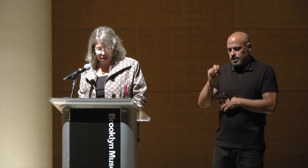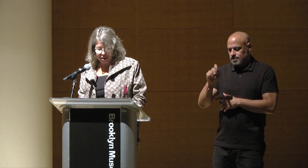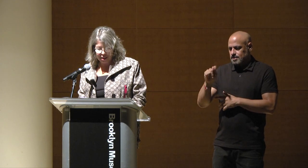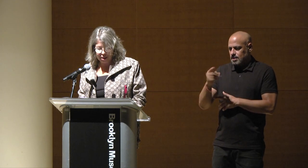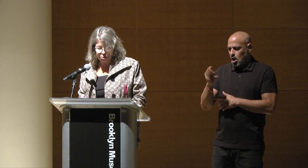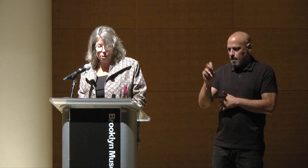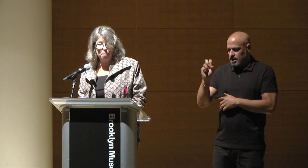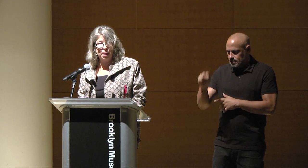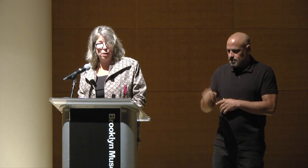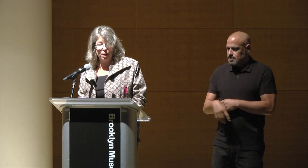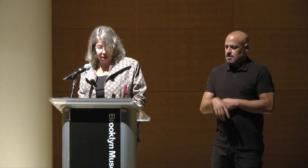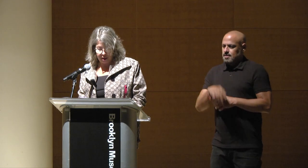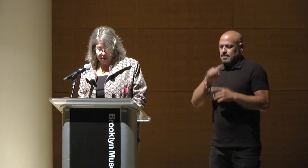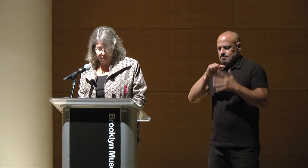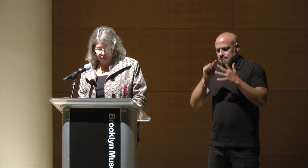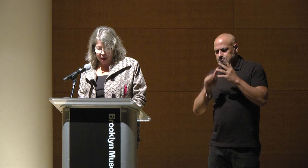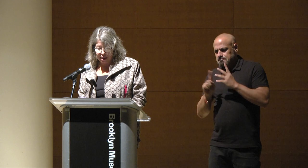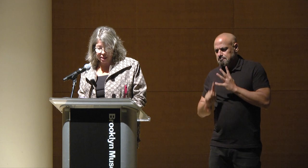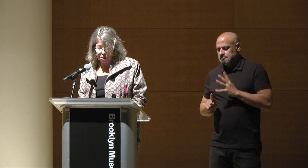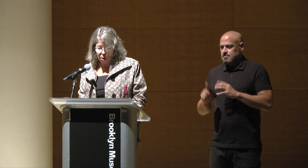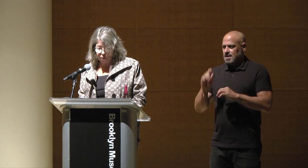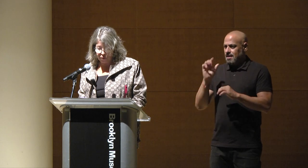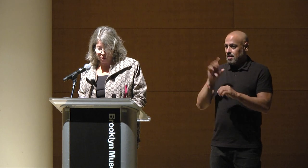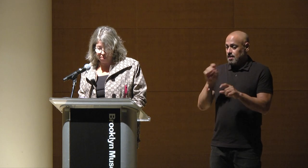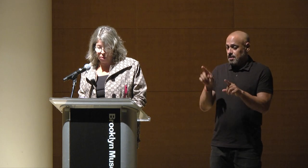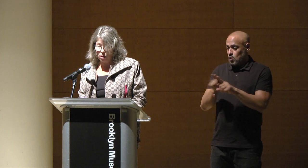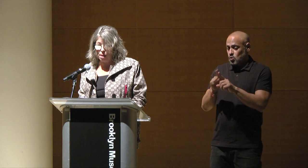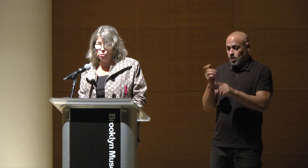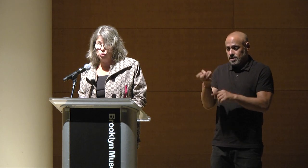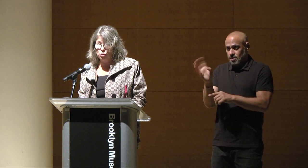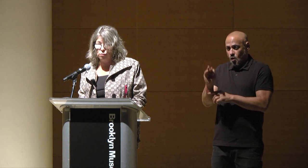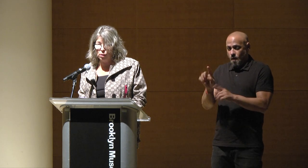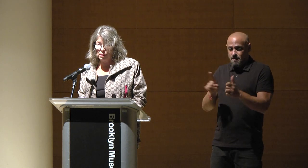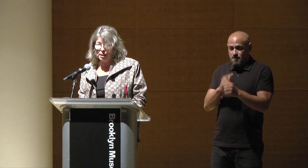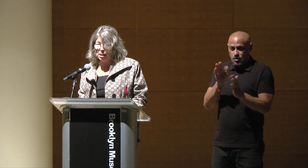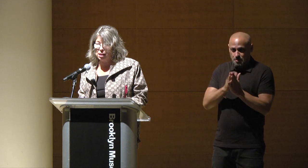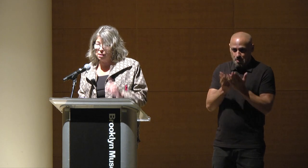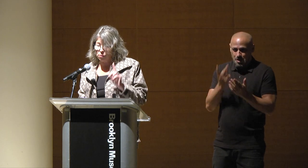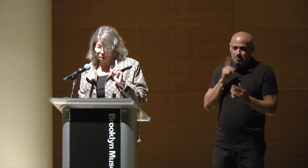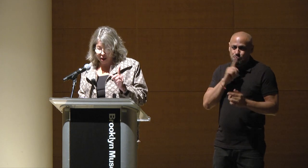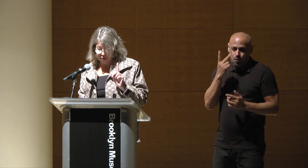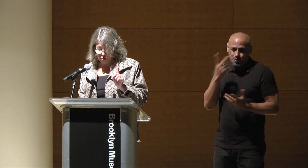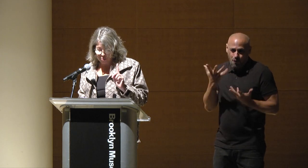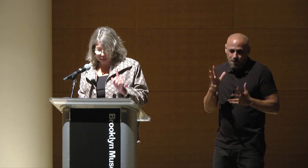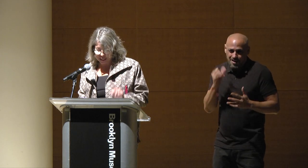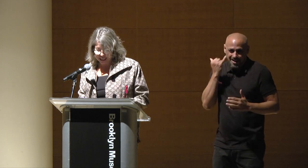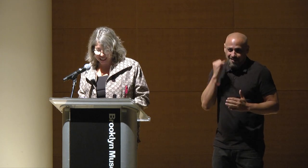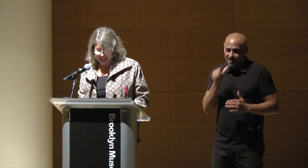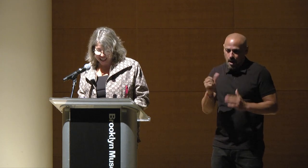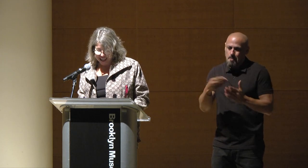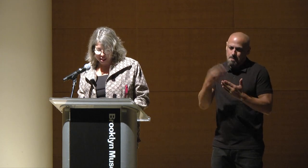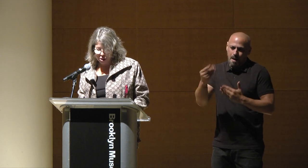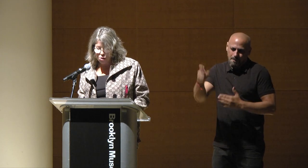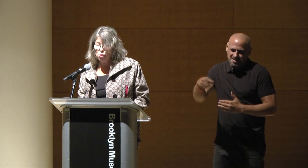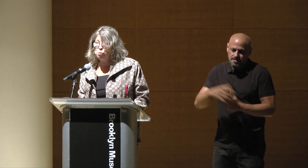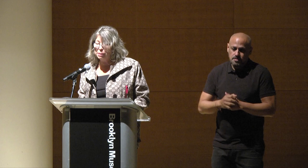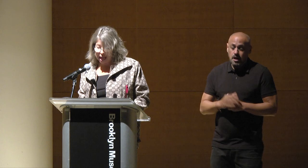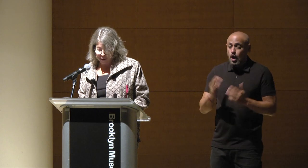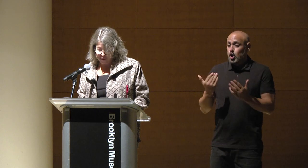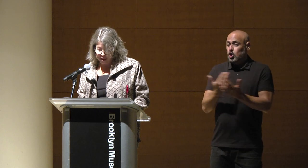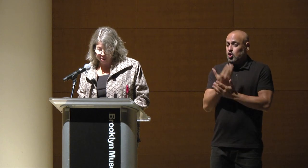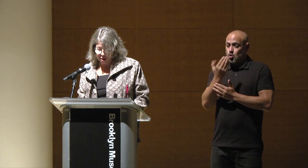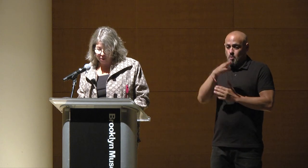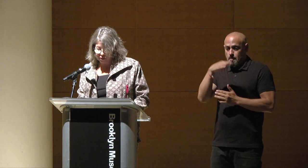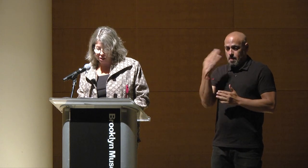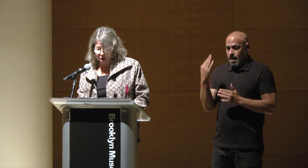Jaffa, Inku Shinabari, and his own first book, I'm sure you've all seen it, and if you haven't, you must get it, The New